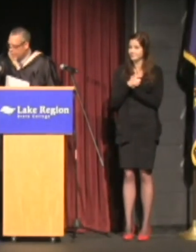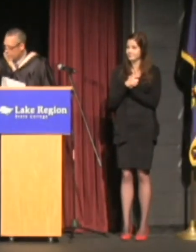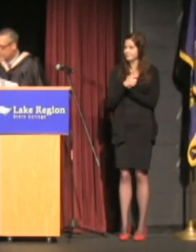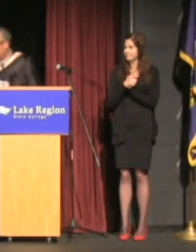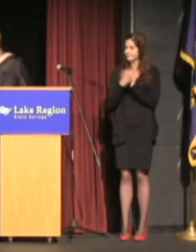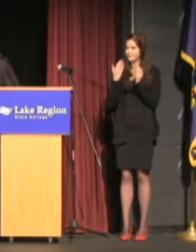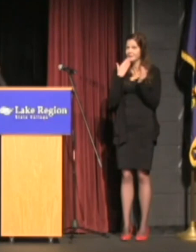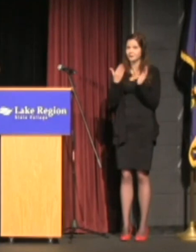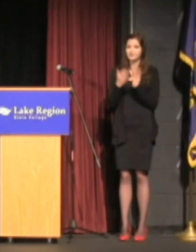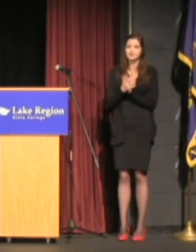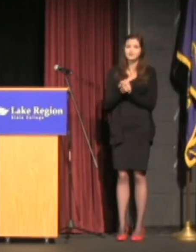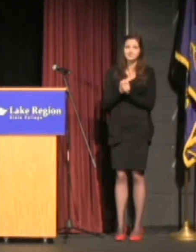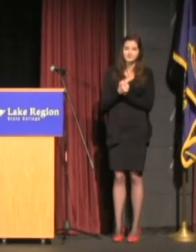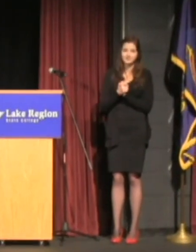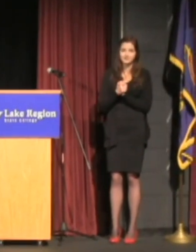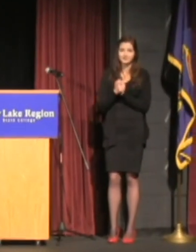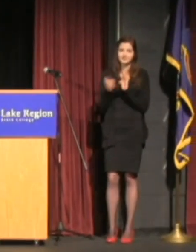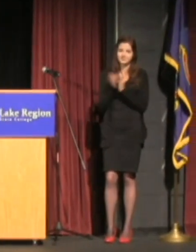Thank you.